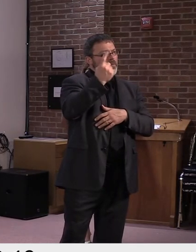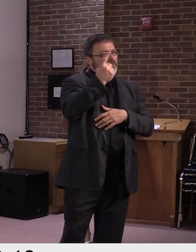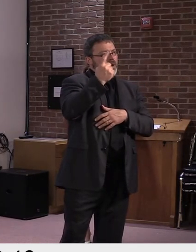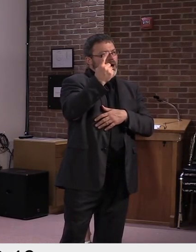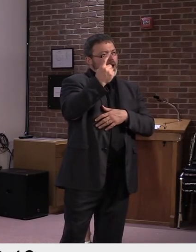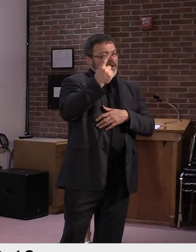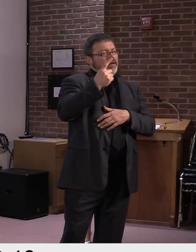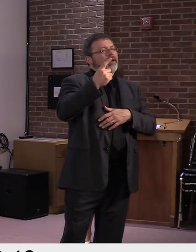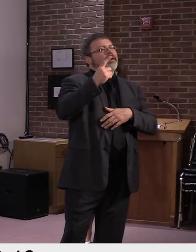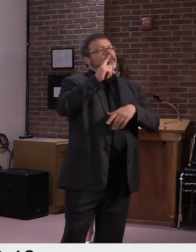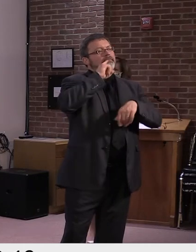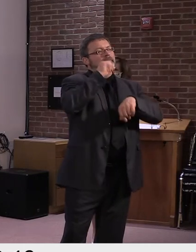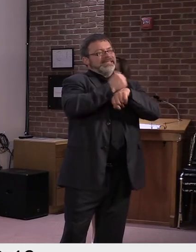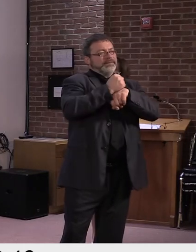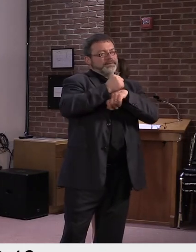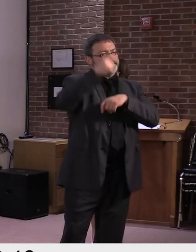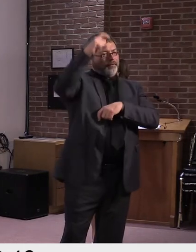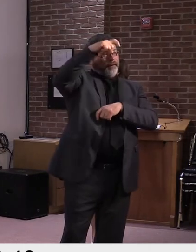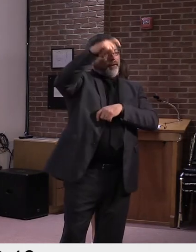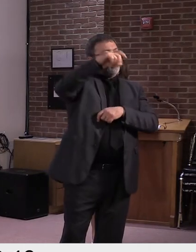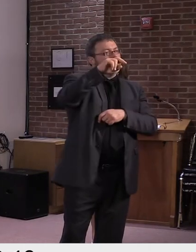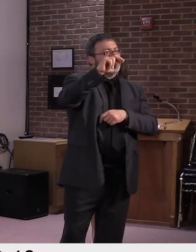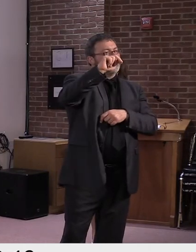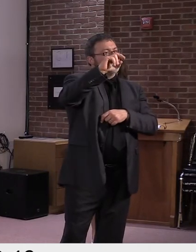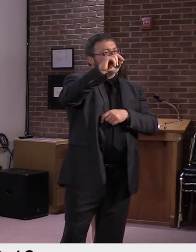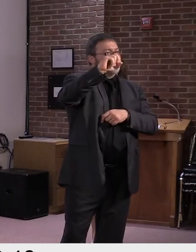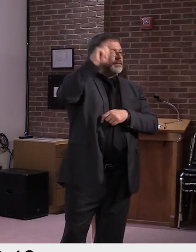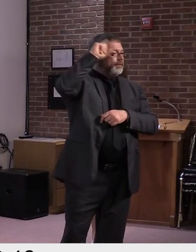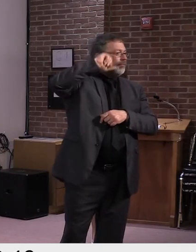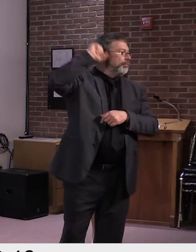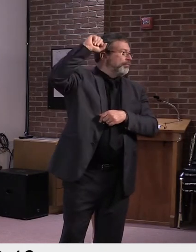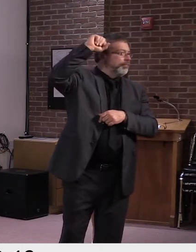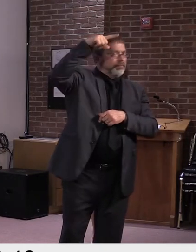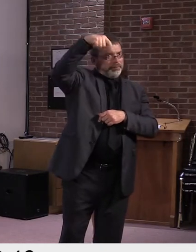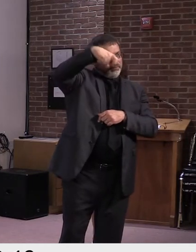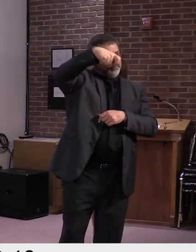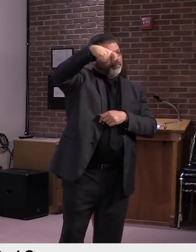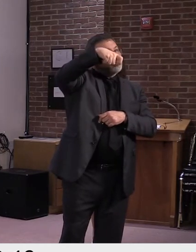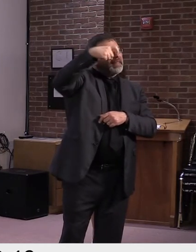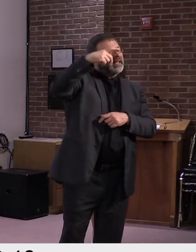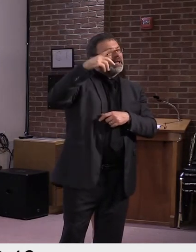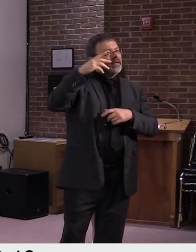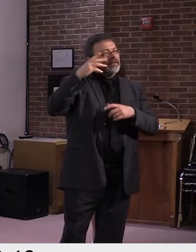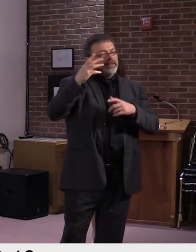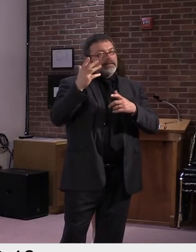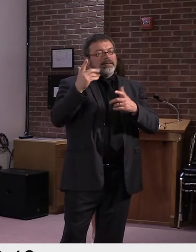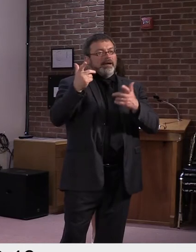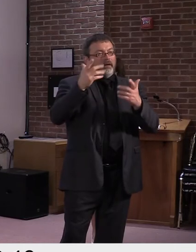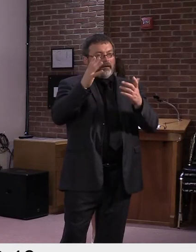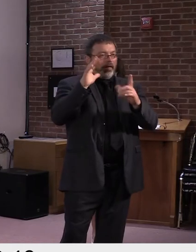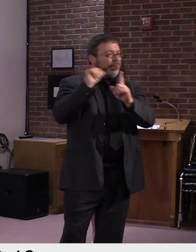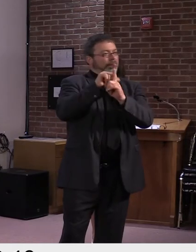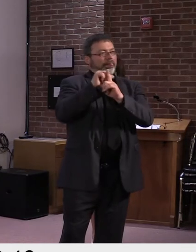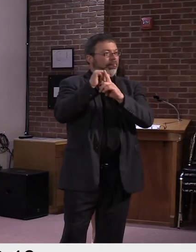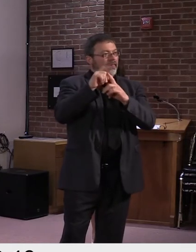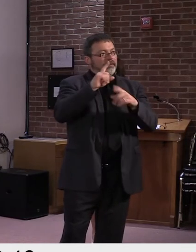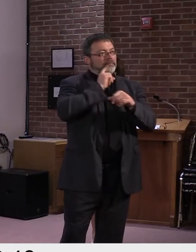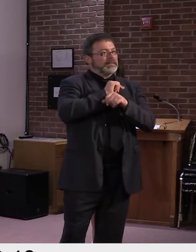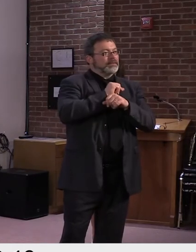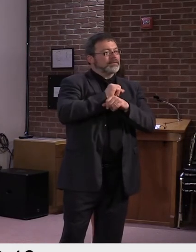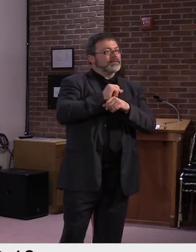know. Yeah, I don't know if it was a hoax. I believe what they determined was that somebody had provided a